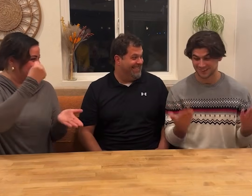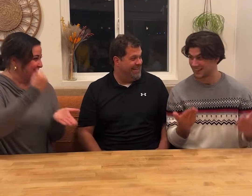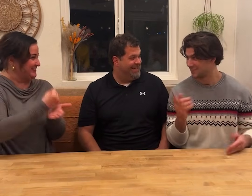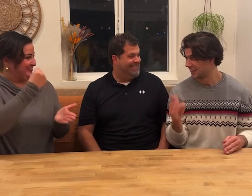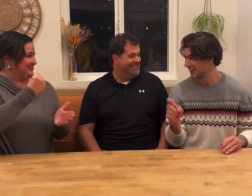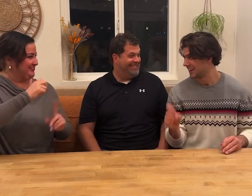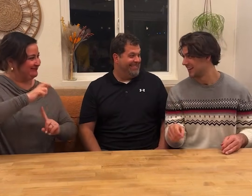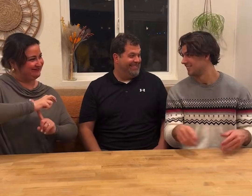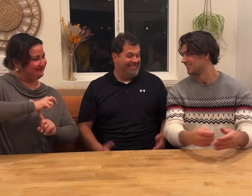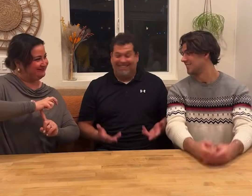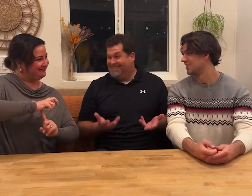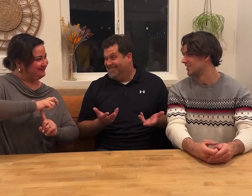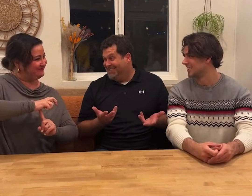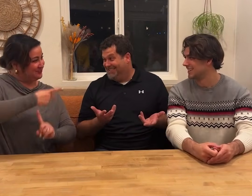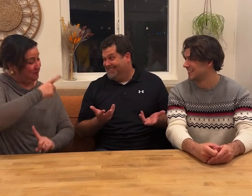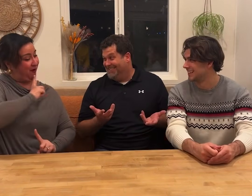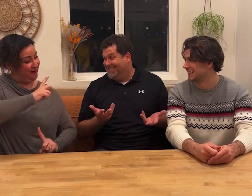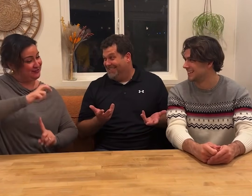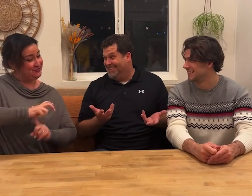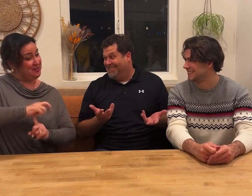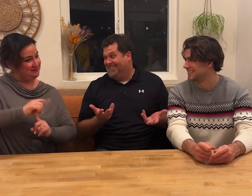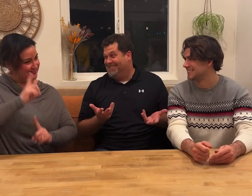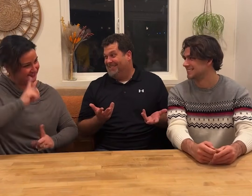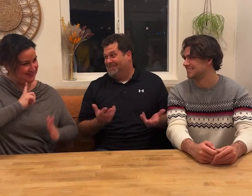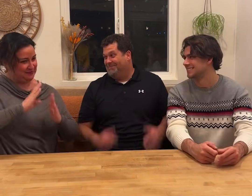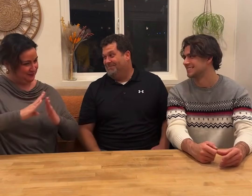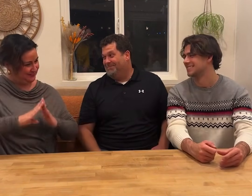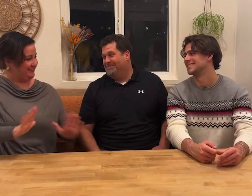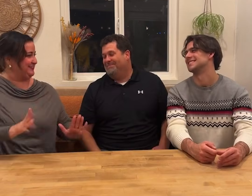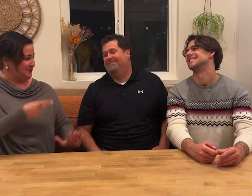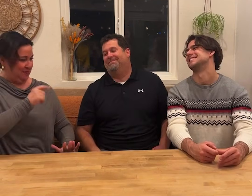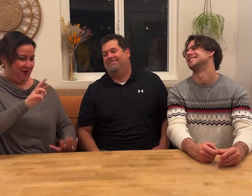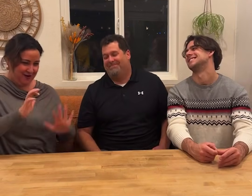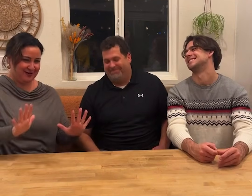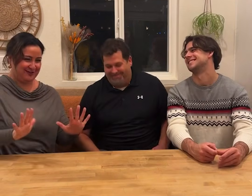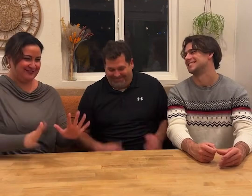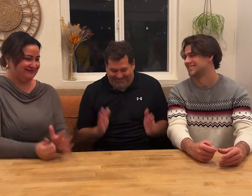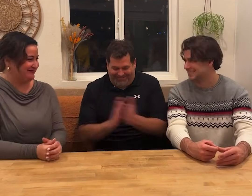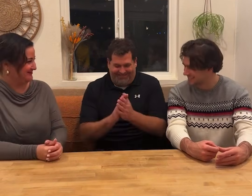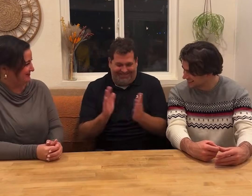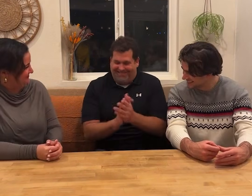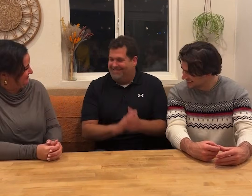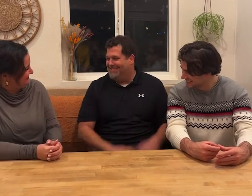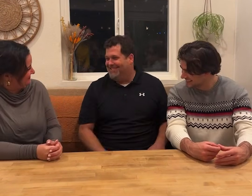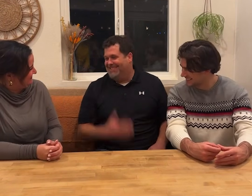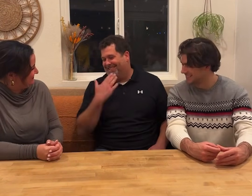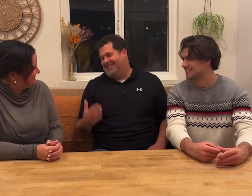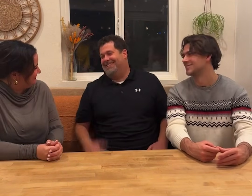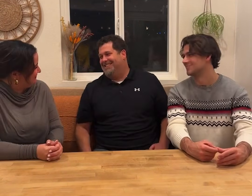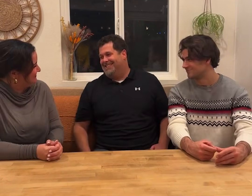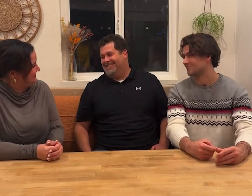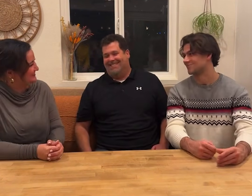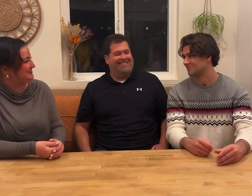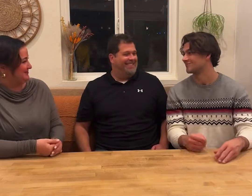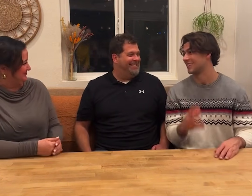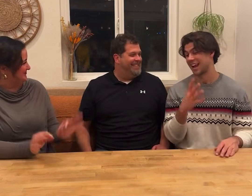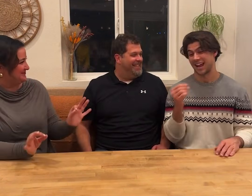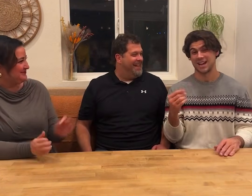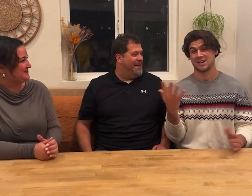the population at large, the signature champion t-shirt. You guys are the champions in the deaf community, I have to say. Thank